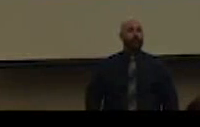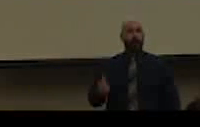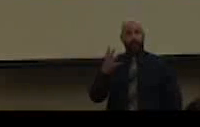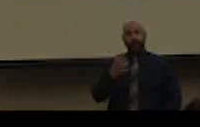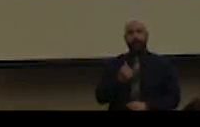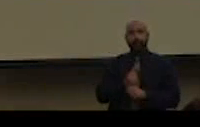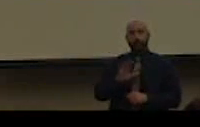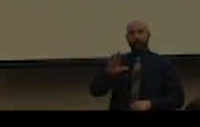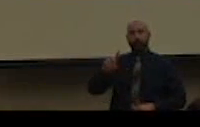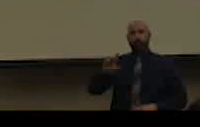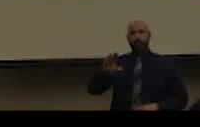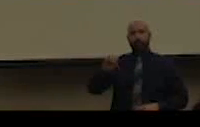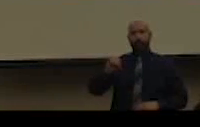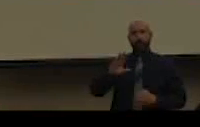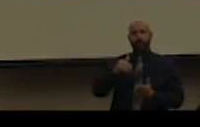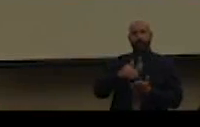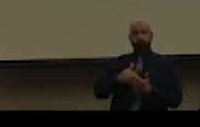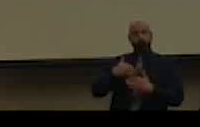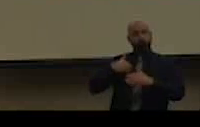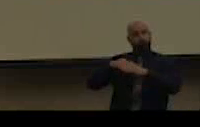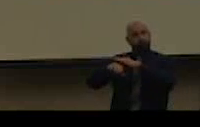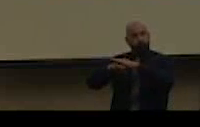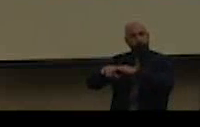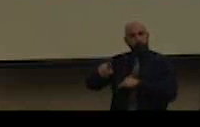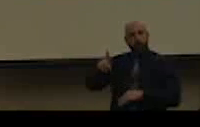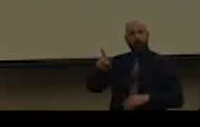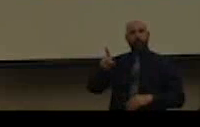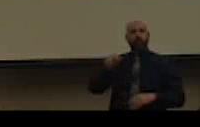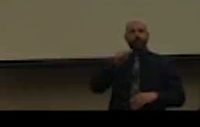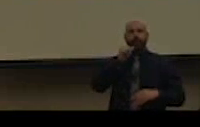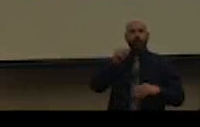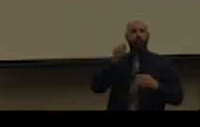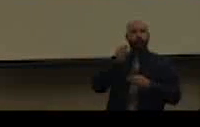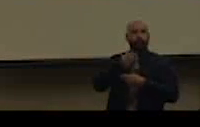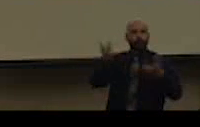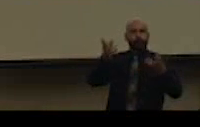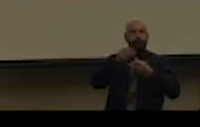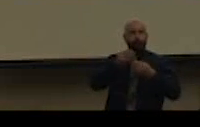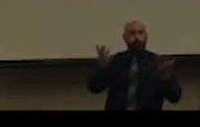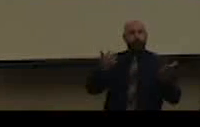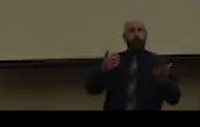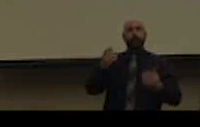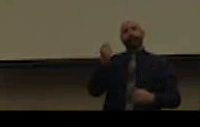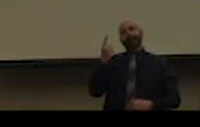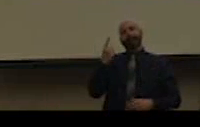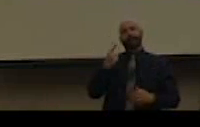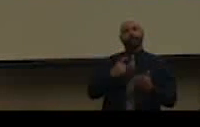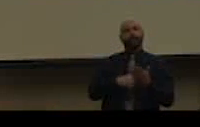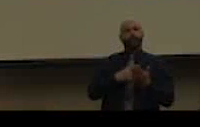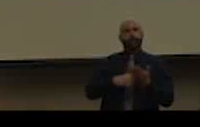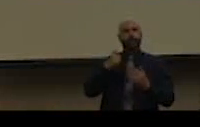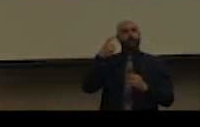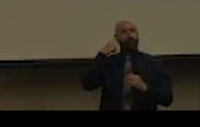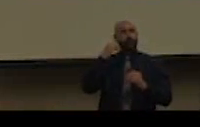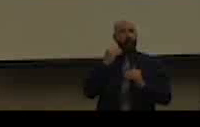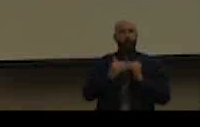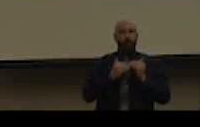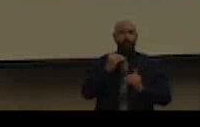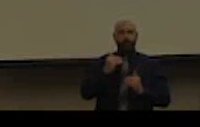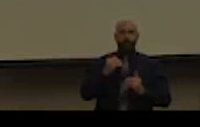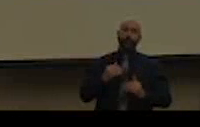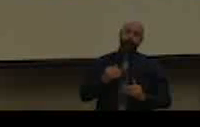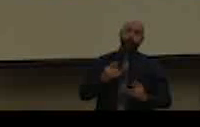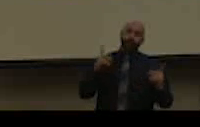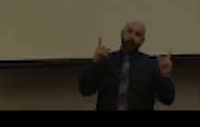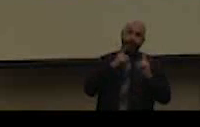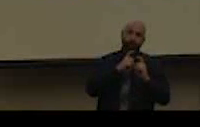had access to this, but it wasn't widely publicized, and as sometimes happened in government processes, it was complicated. Emmy has